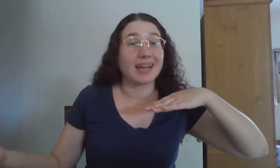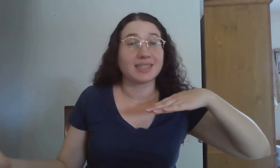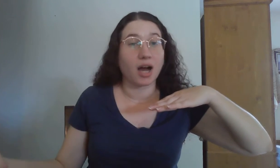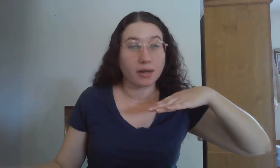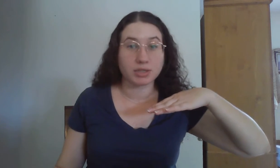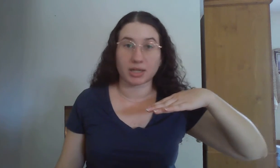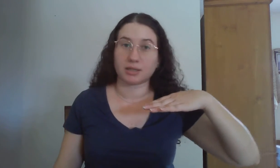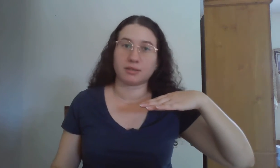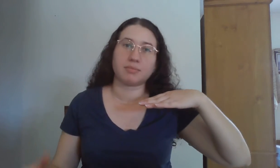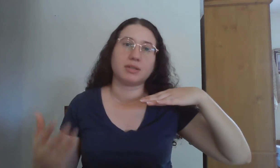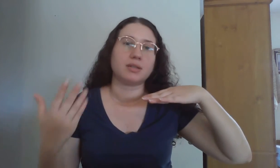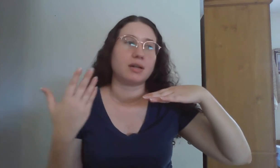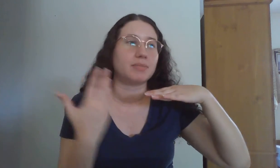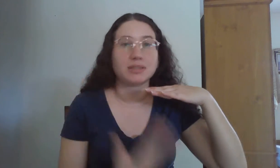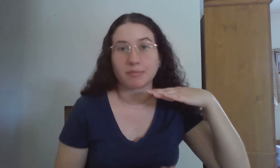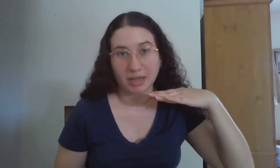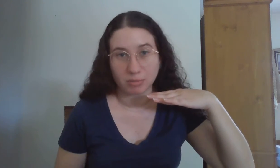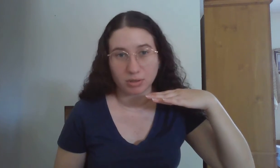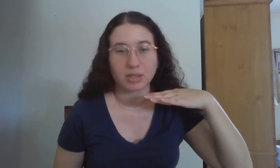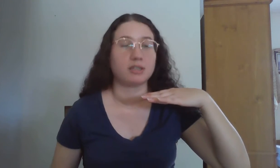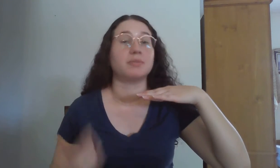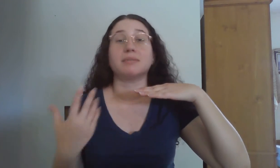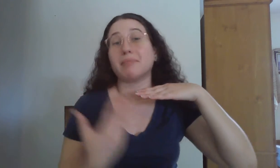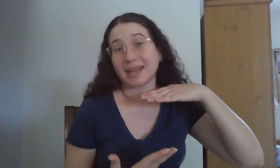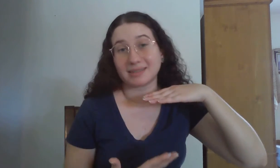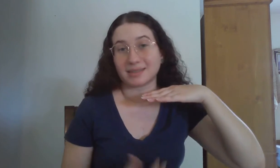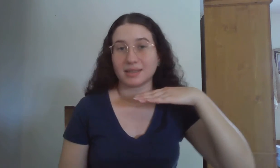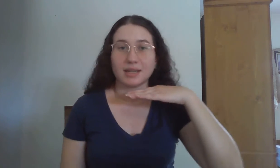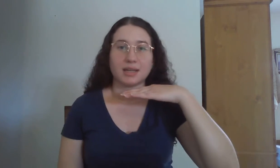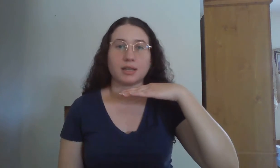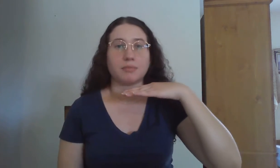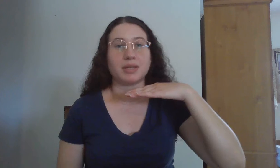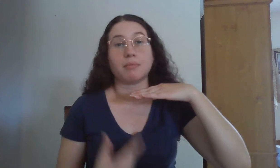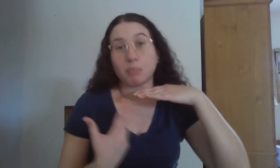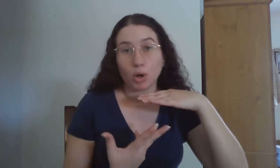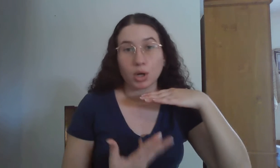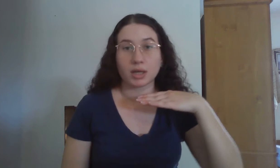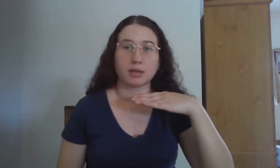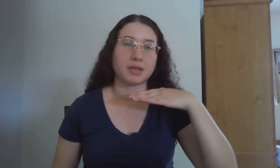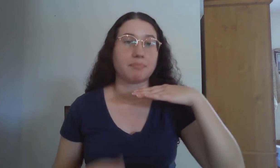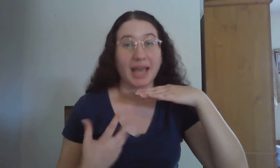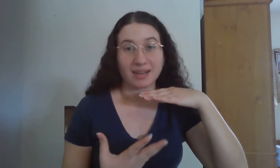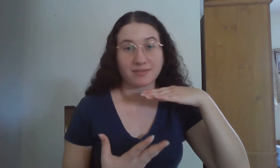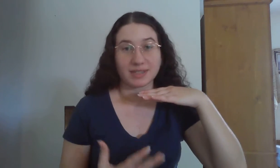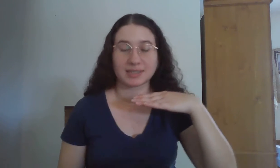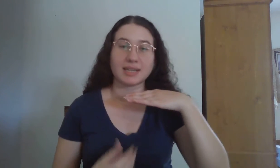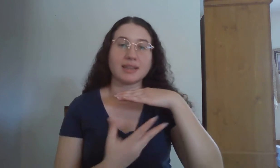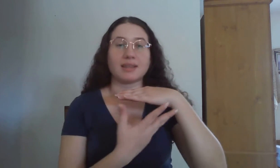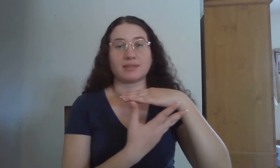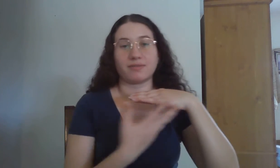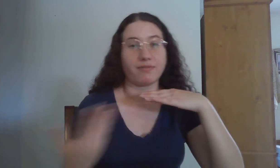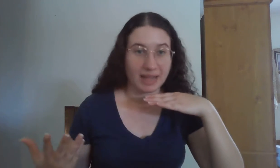flat object. It could be a piece of paper. It could be a magazine. It could be a book. It could be a pamphlet. Anything that's